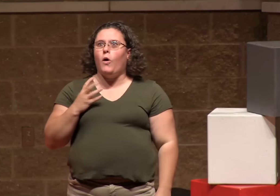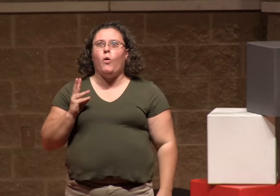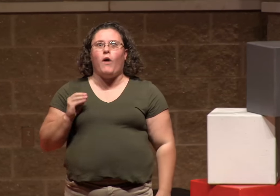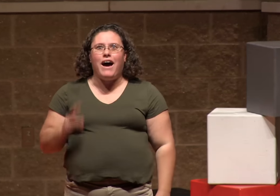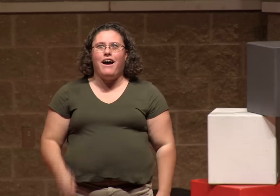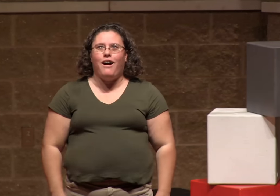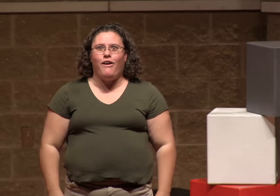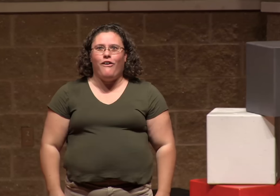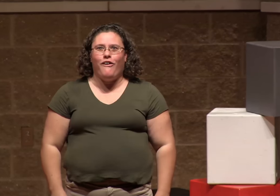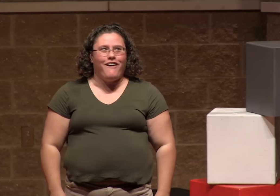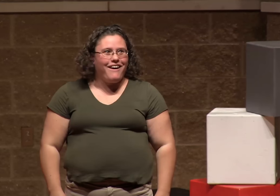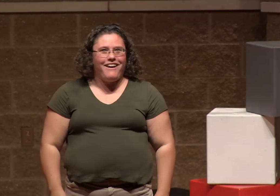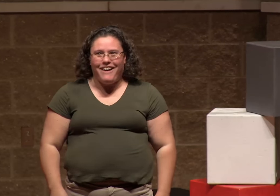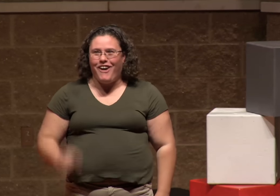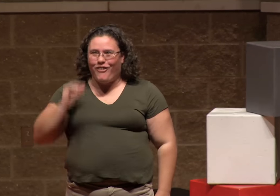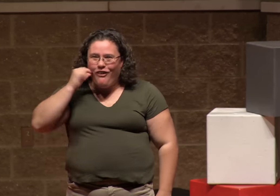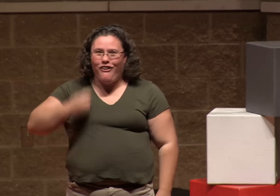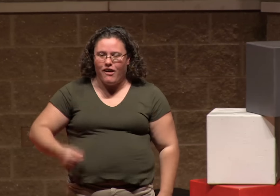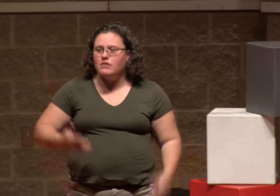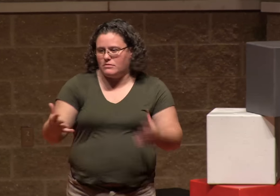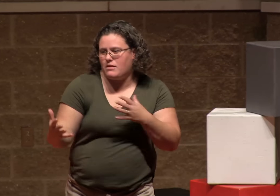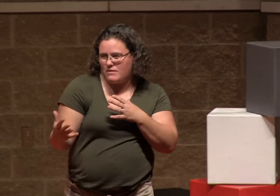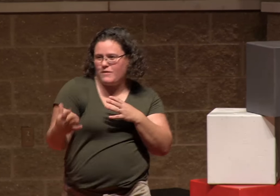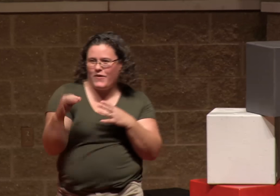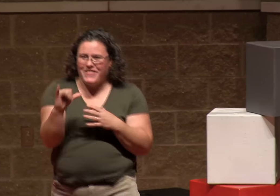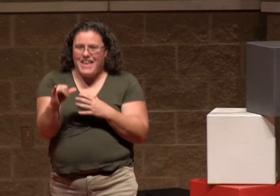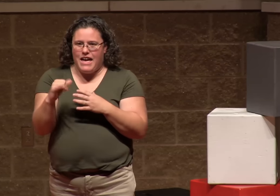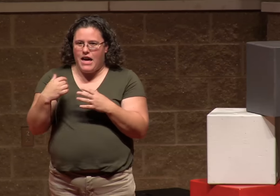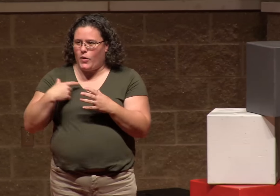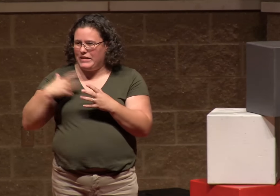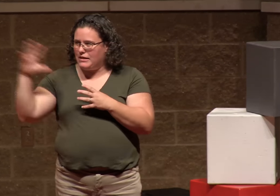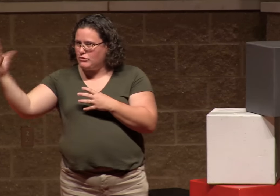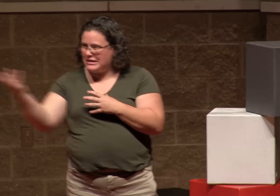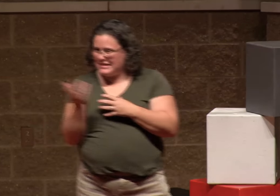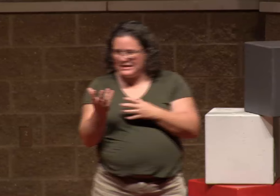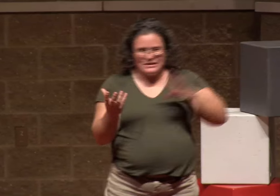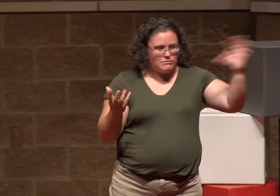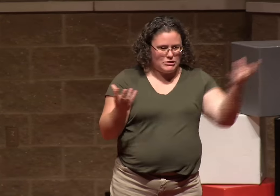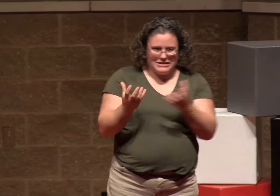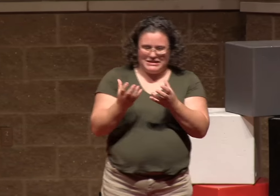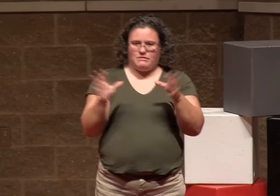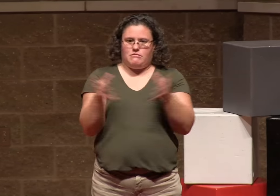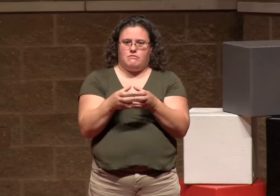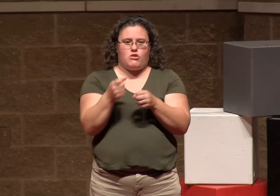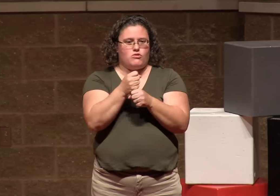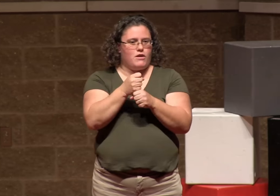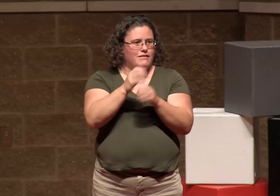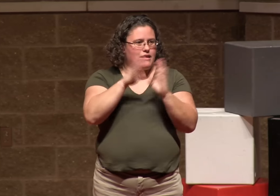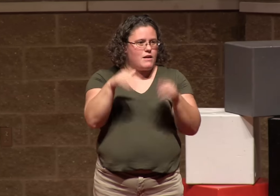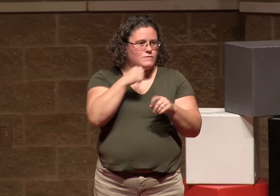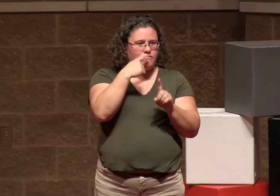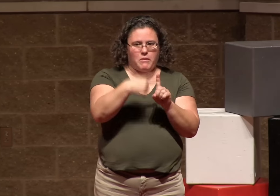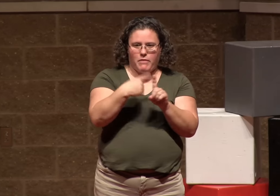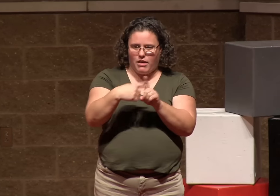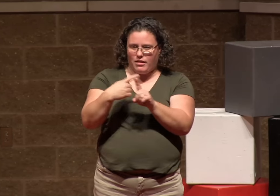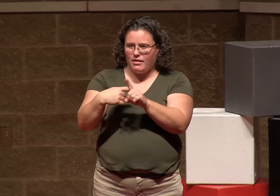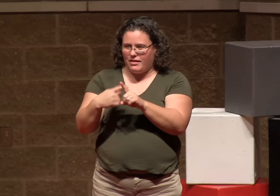but when you go out into the community, the students are like, wow, this is really cool, we wanted to combine these two atmospheres,